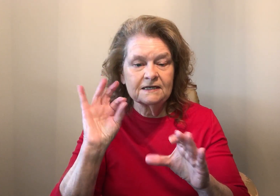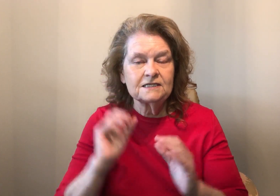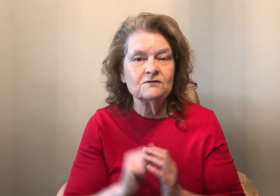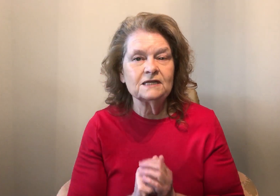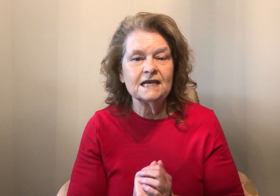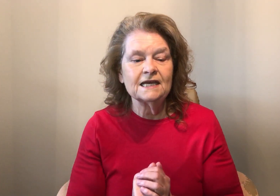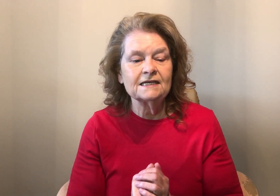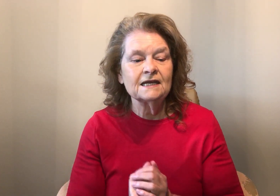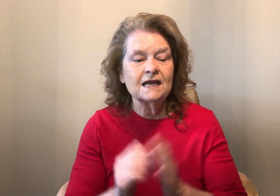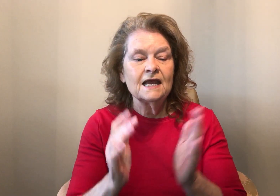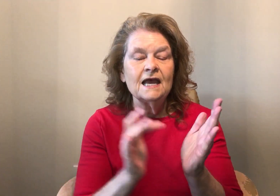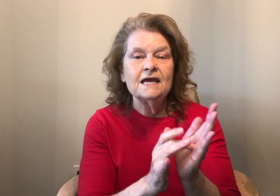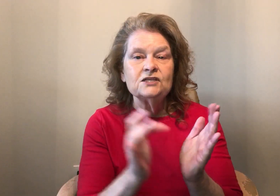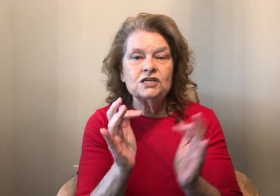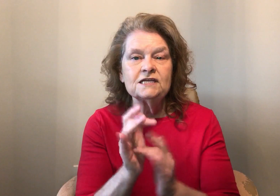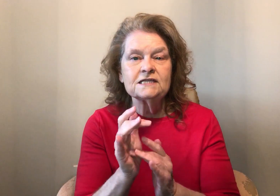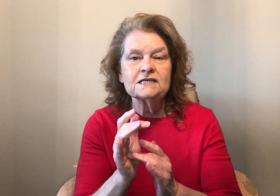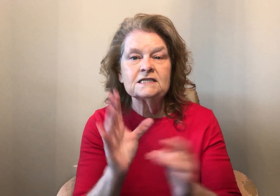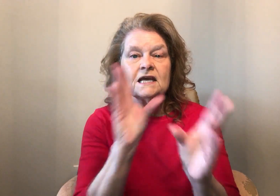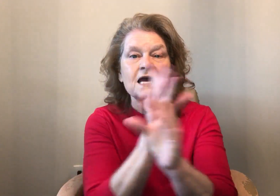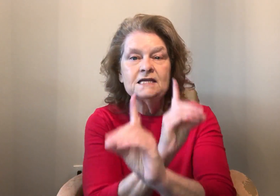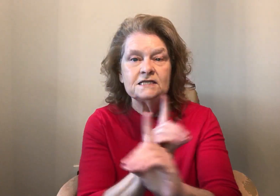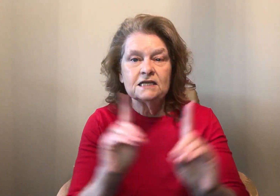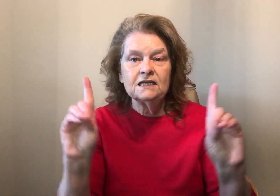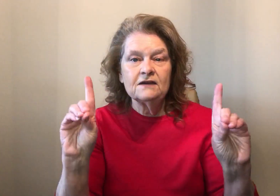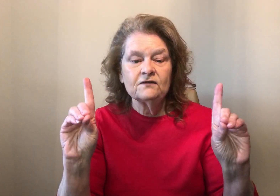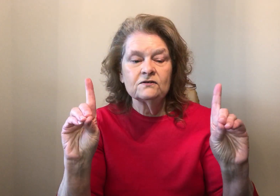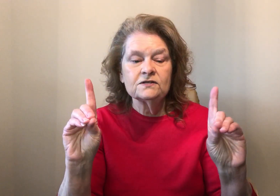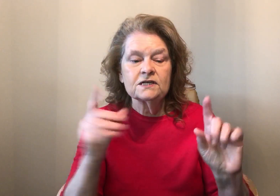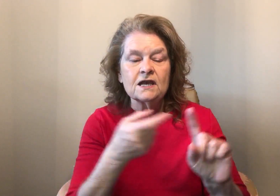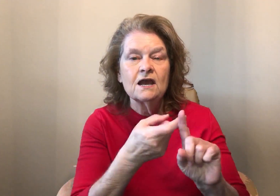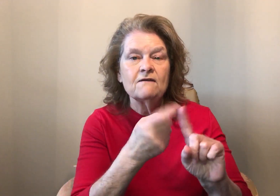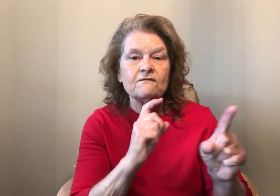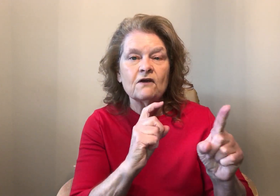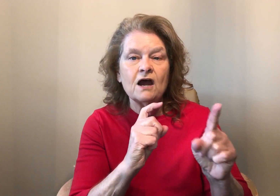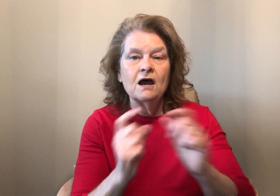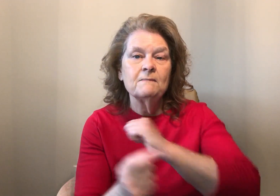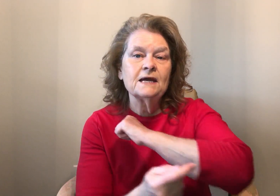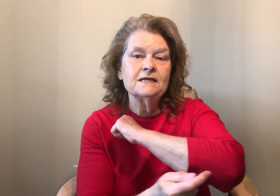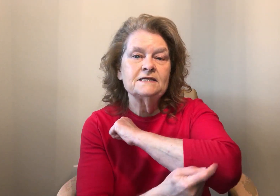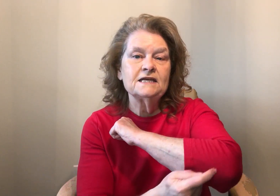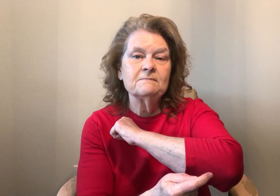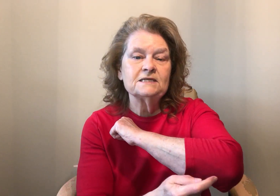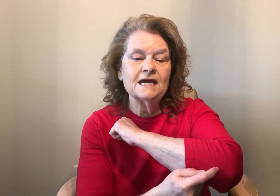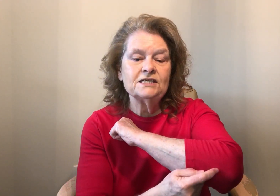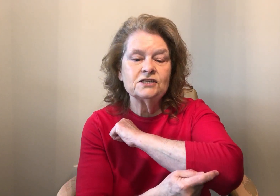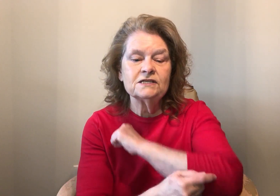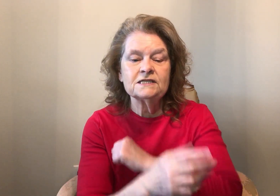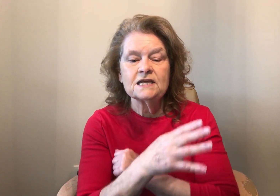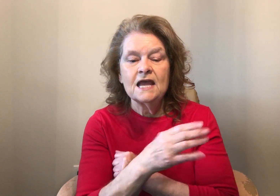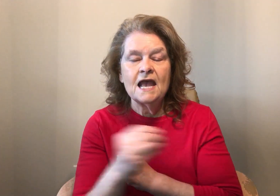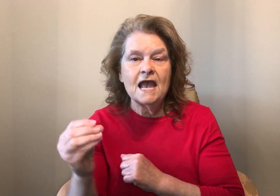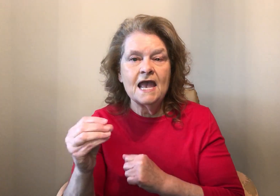do it again. Jesus delivers from temptations